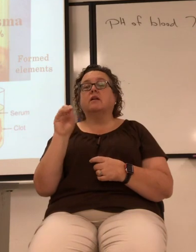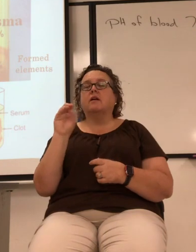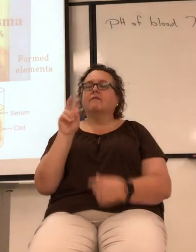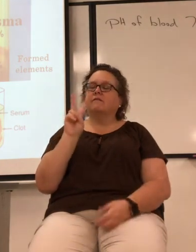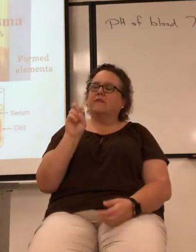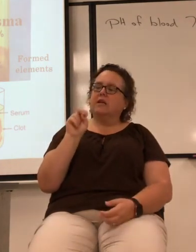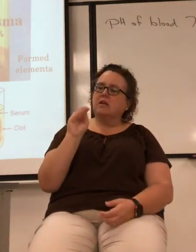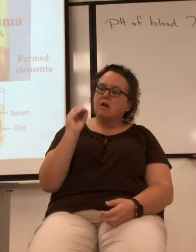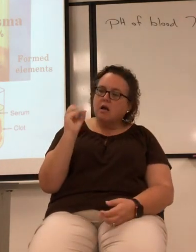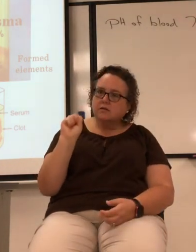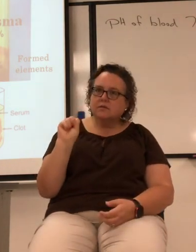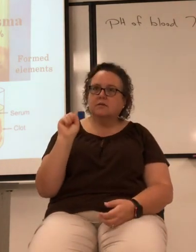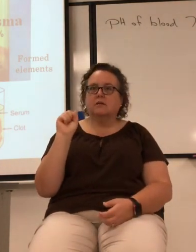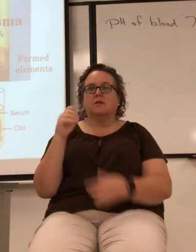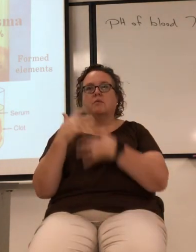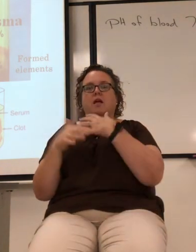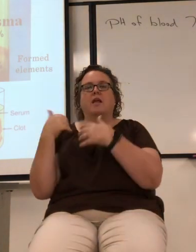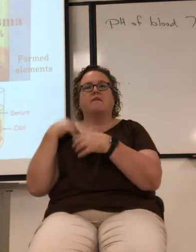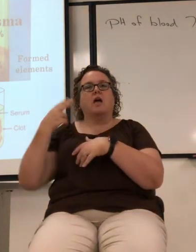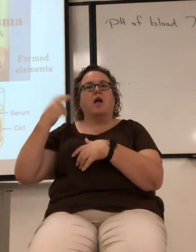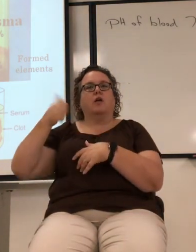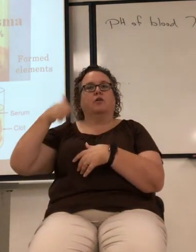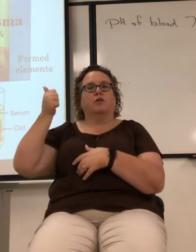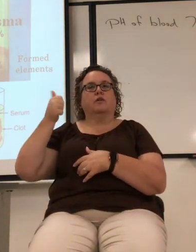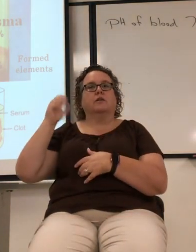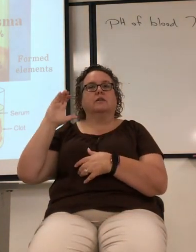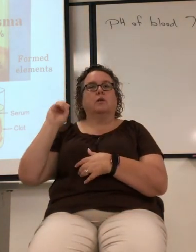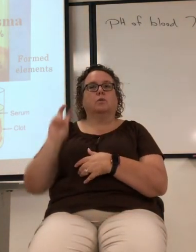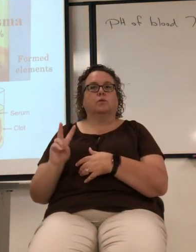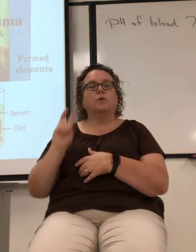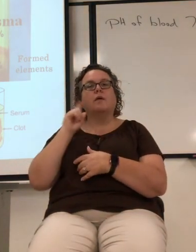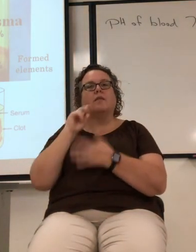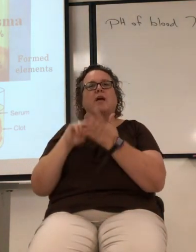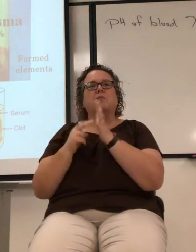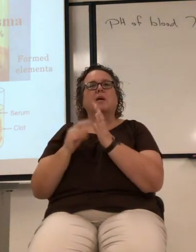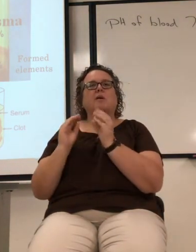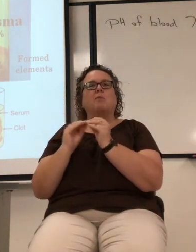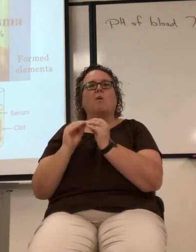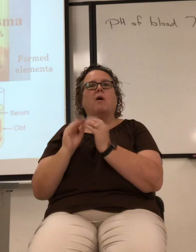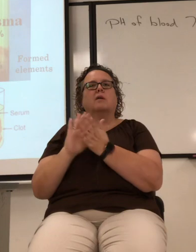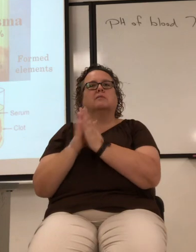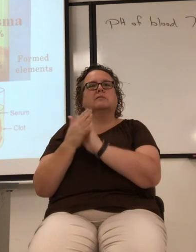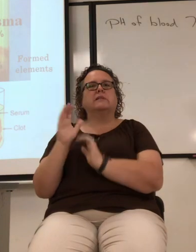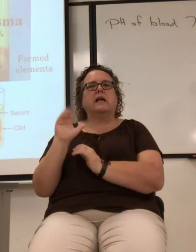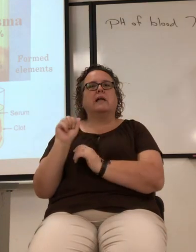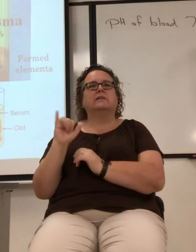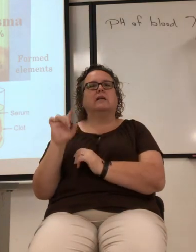CO2 content, and that tends to acidify the blood a little bit. So,